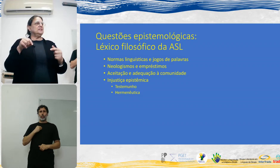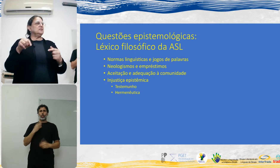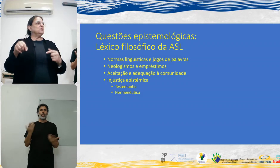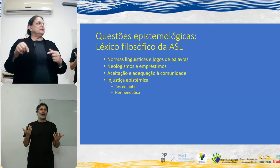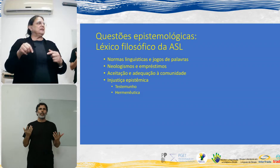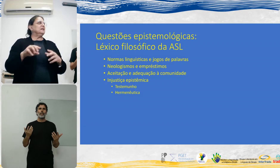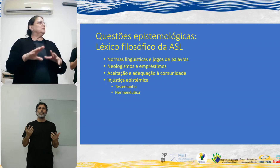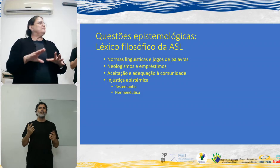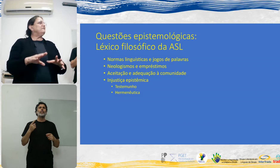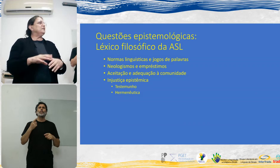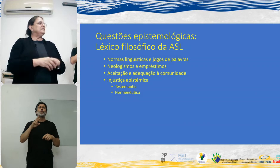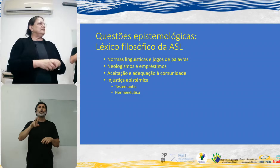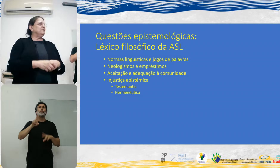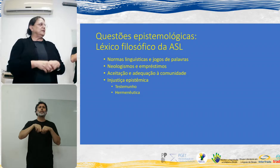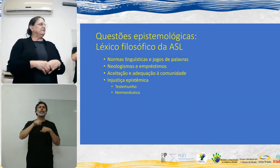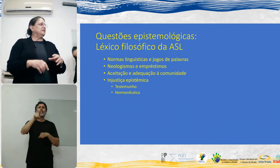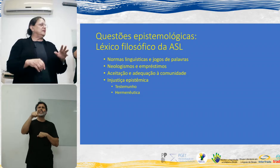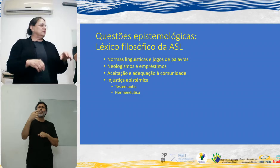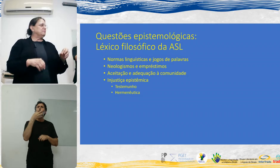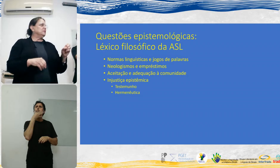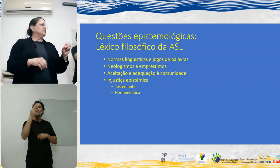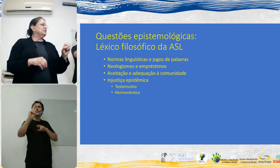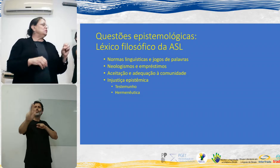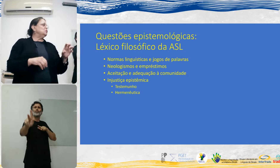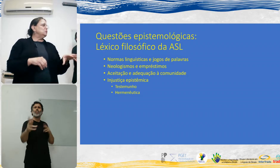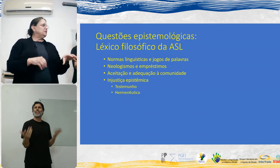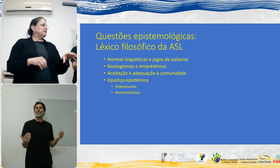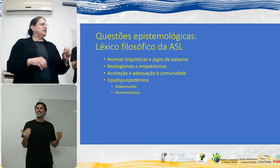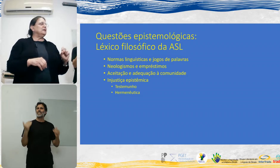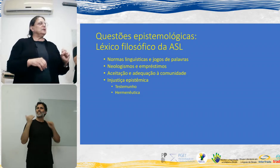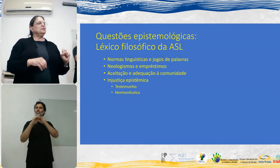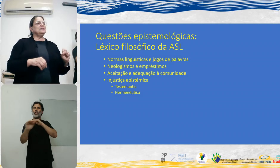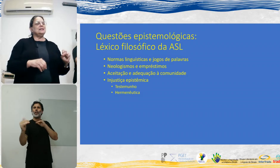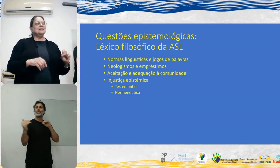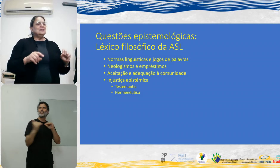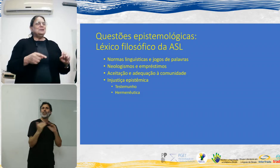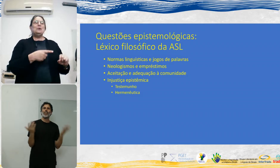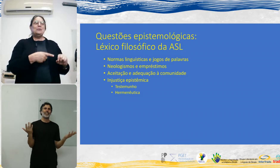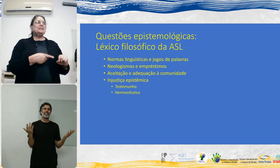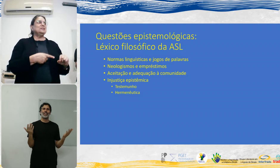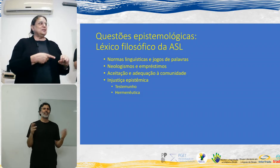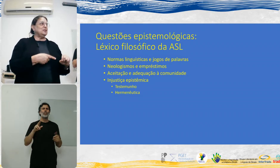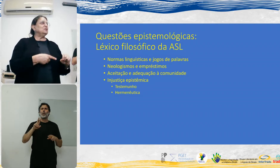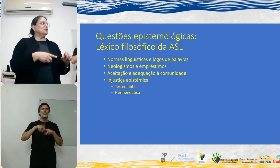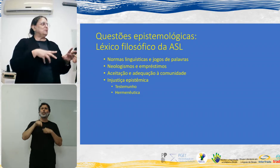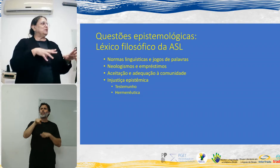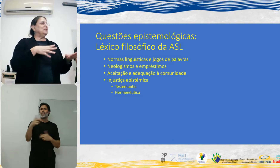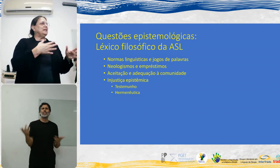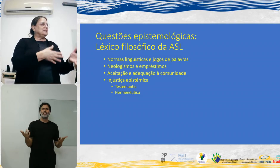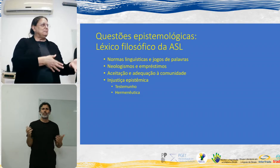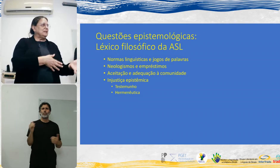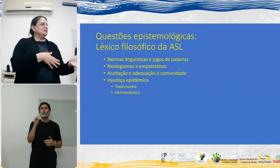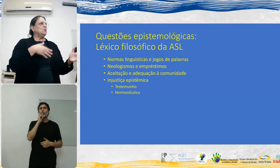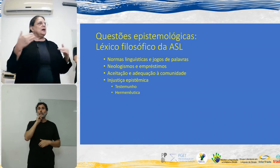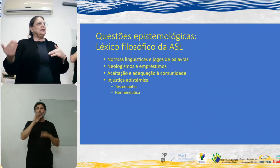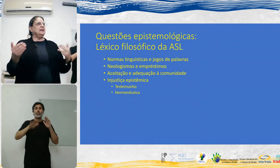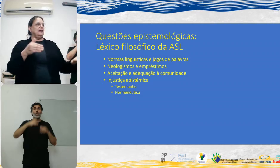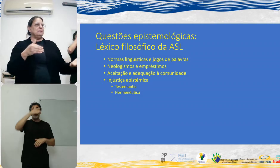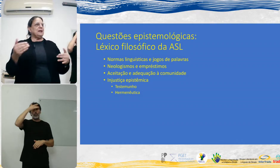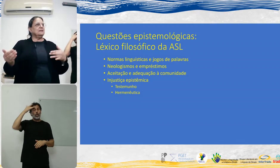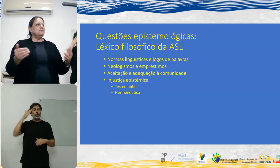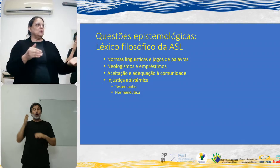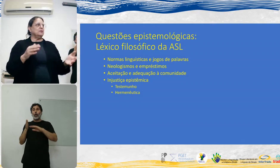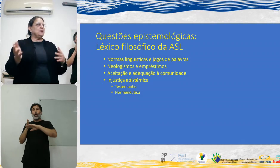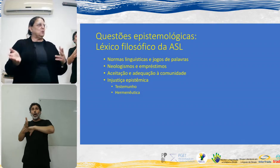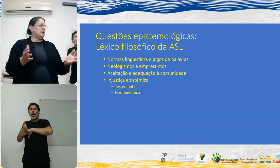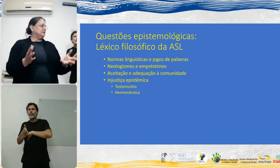a disagreement. It would be very different if the hearing person knew sign language and said, no, this is a good interpreter, then explains why, and they have a